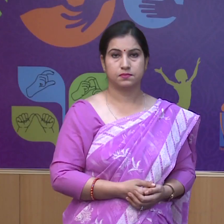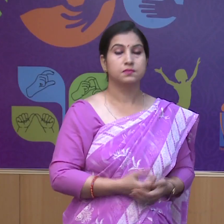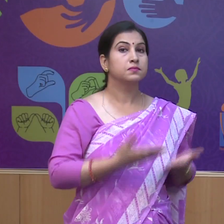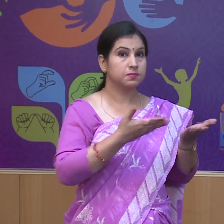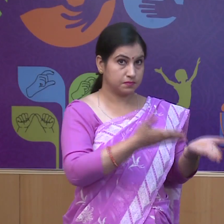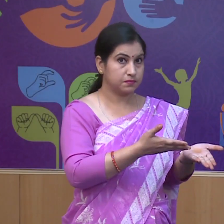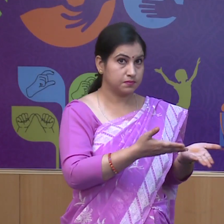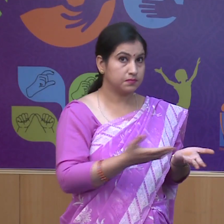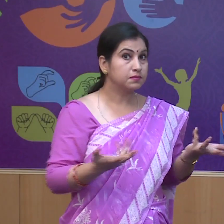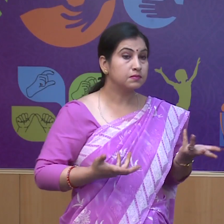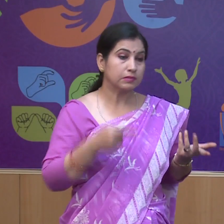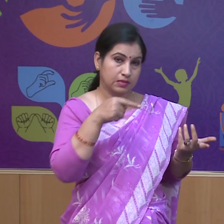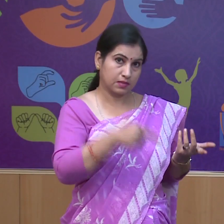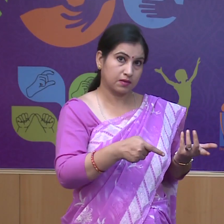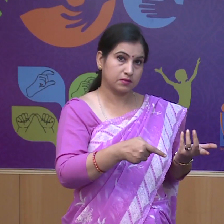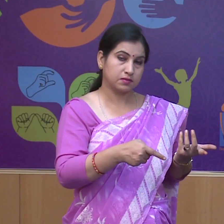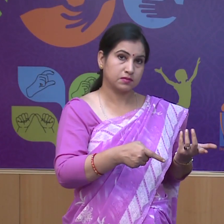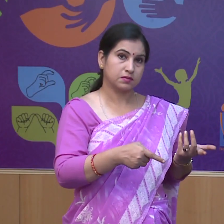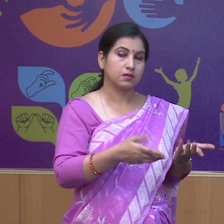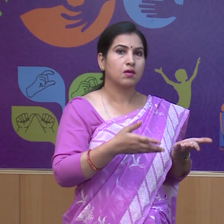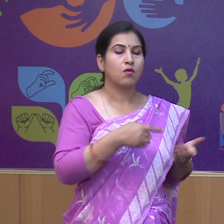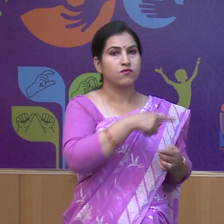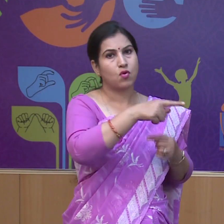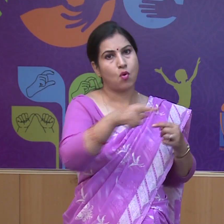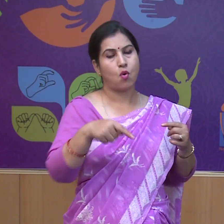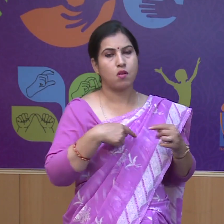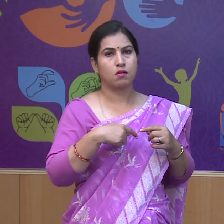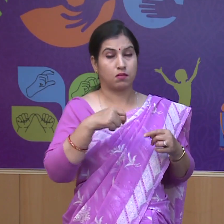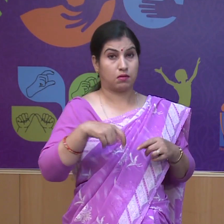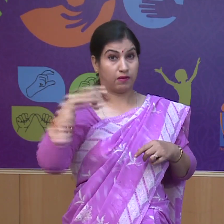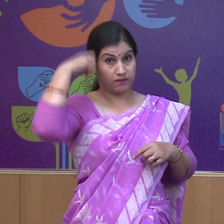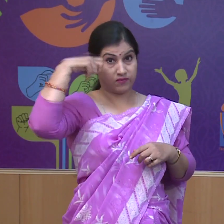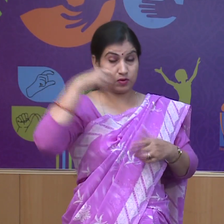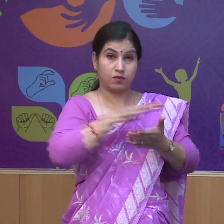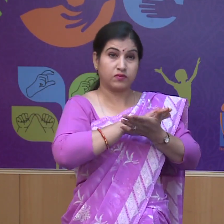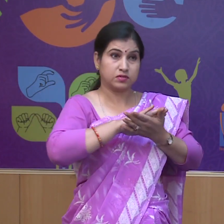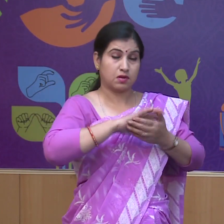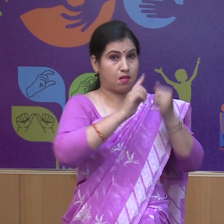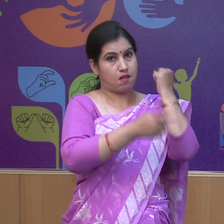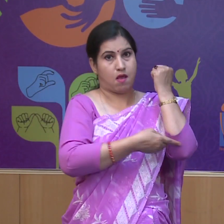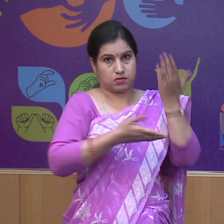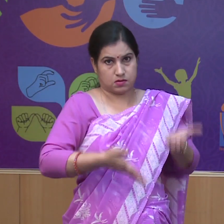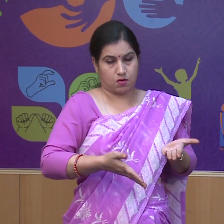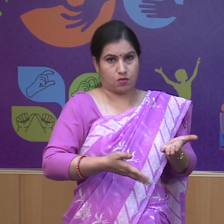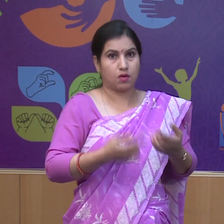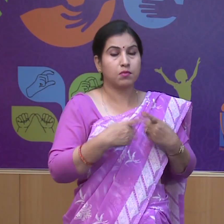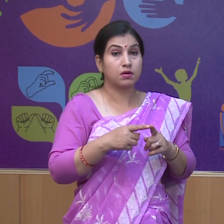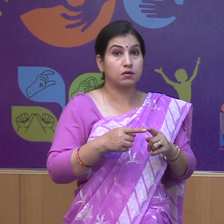Therefore, with this, we come to the end of this video lecture. But before